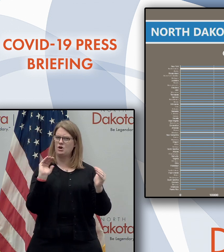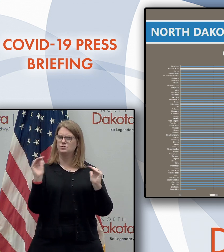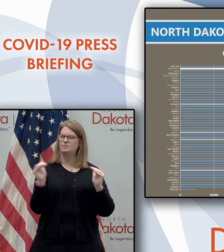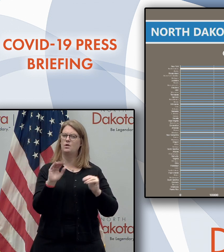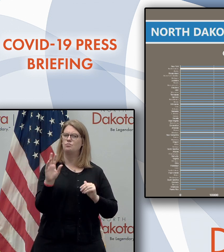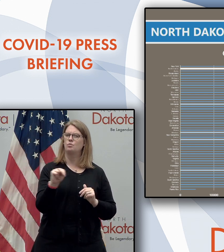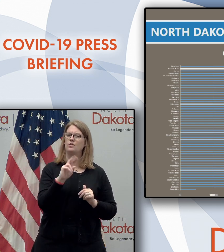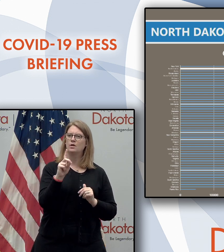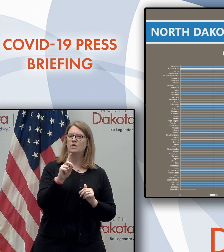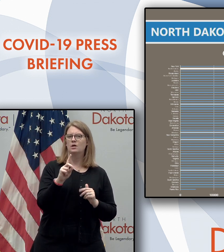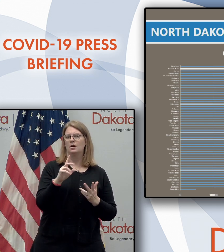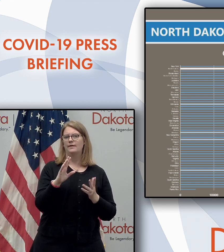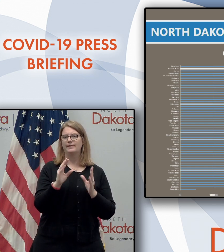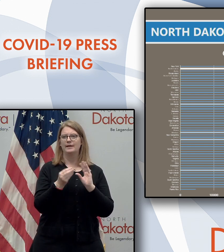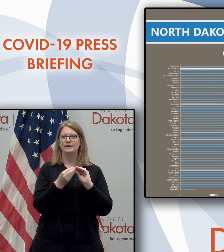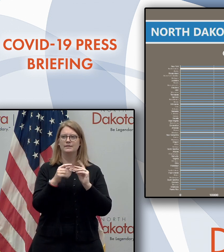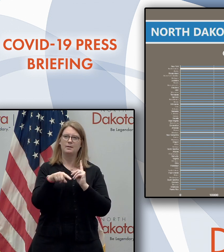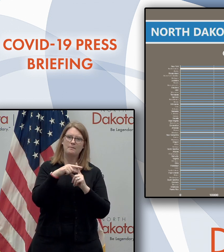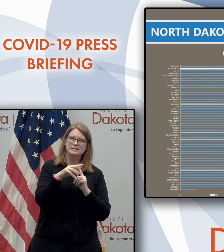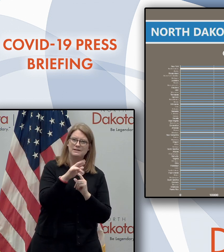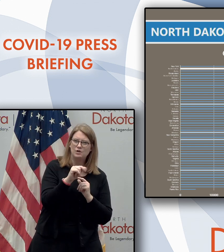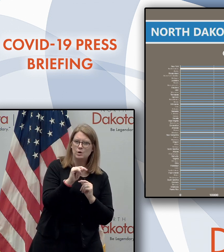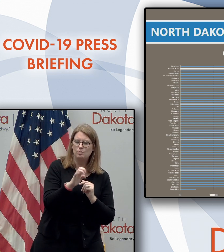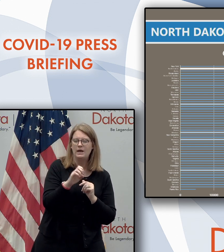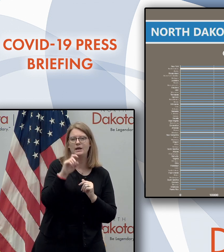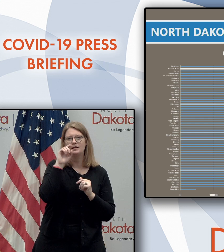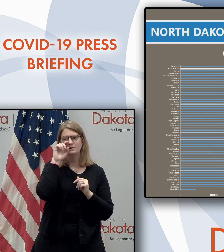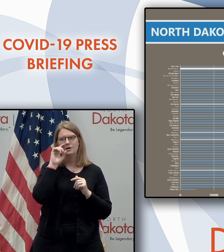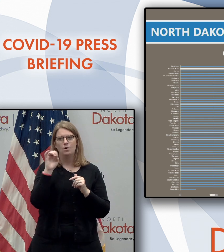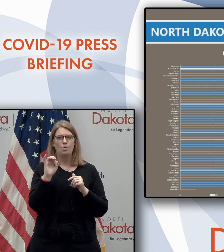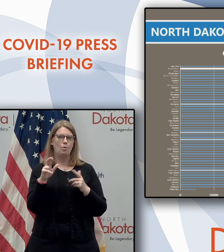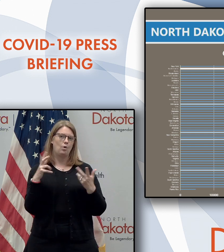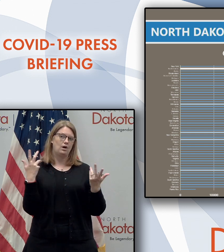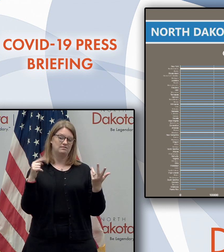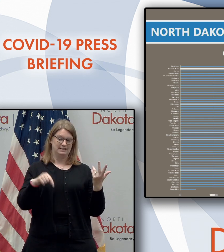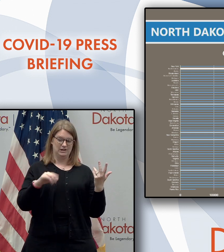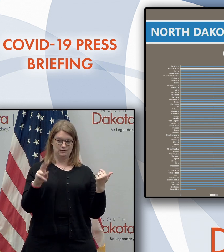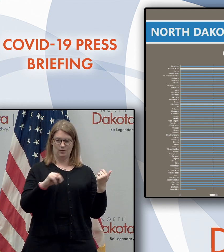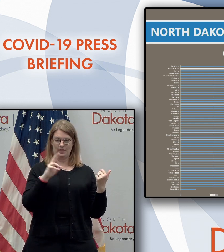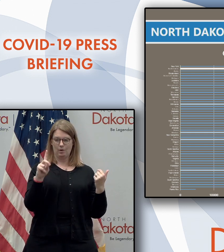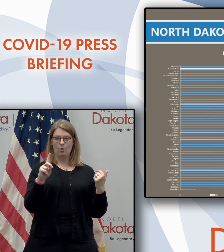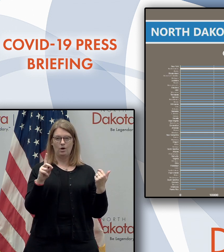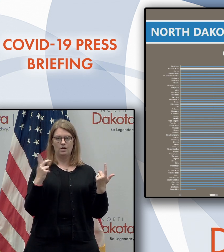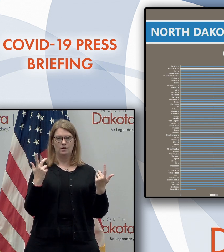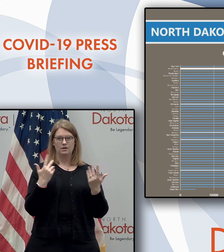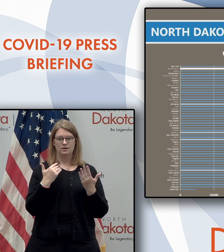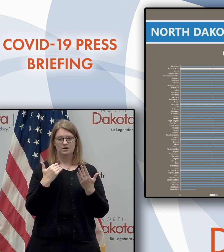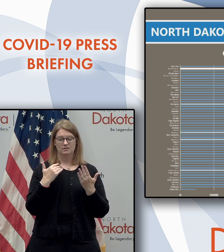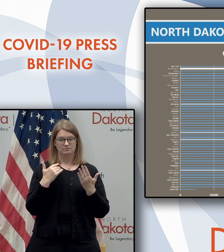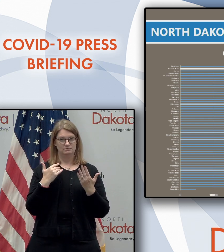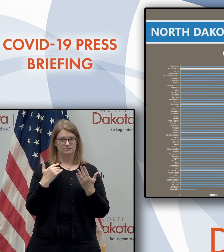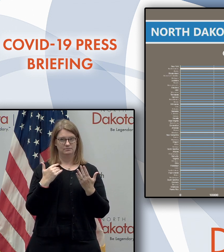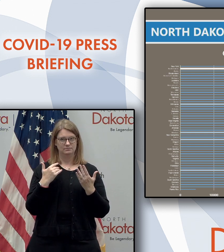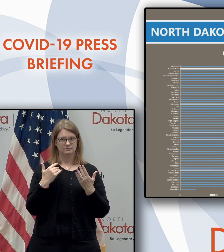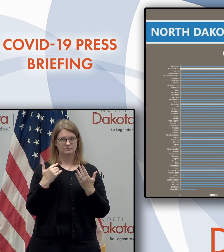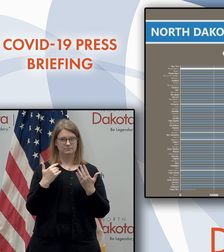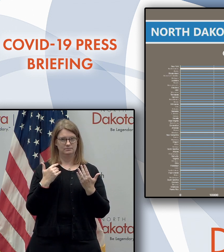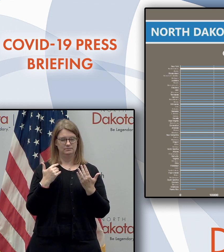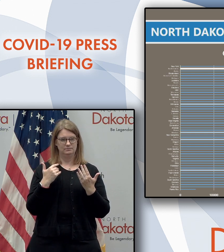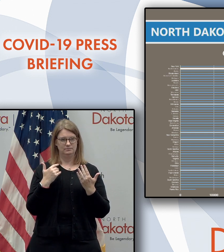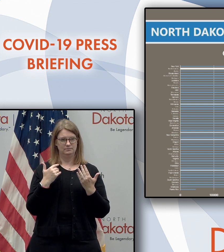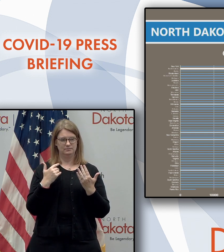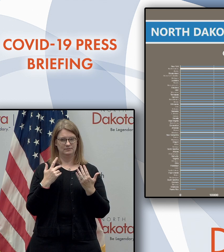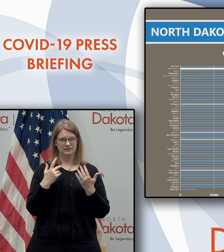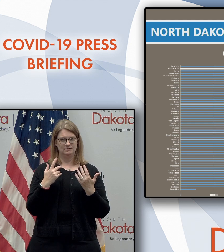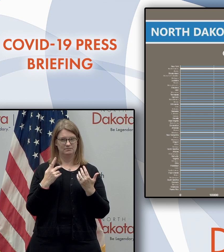active rates per capita, our positivity rate, or even the fact that North Dakota has been listing as a state that lacked